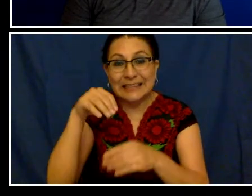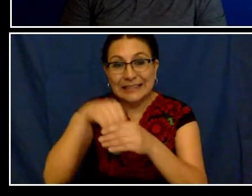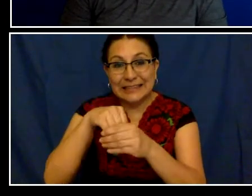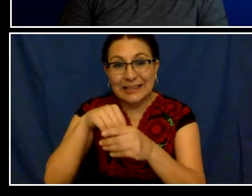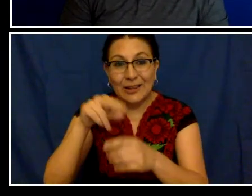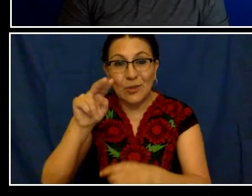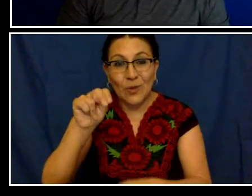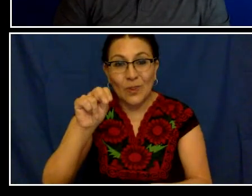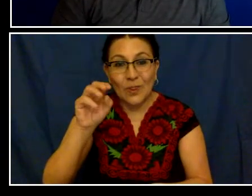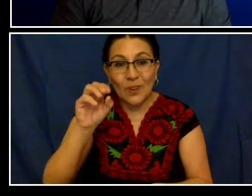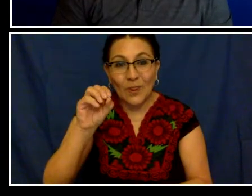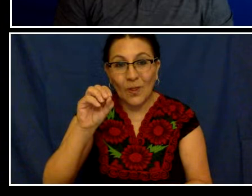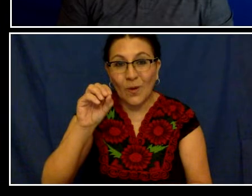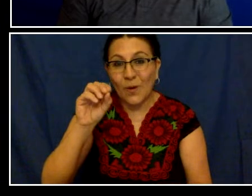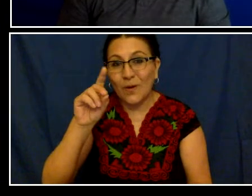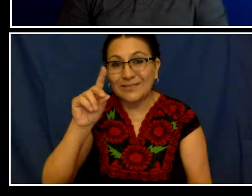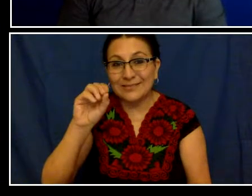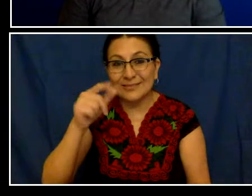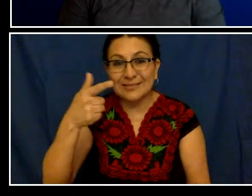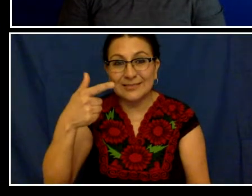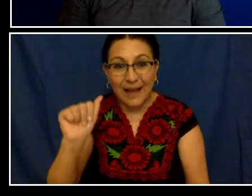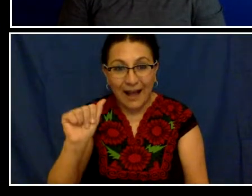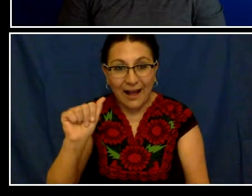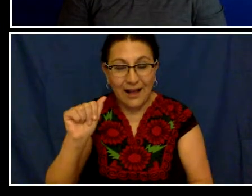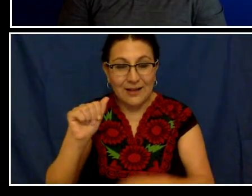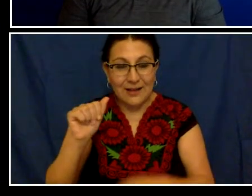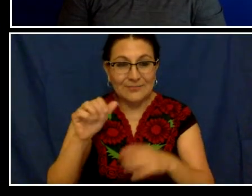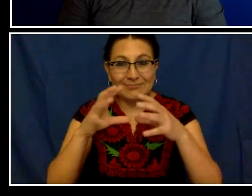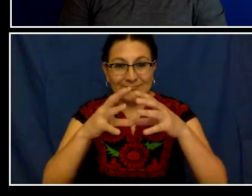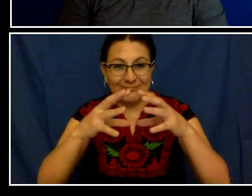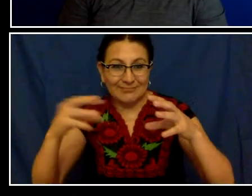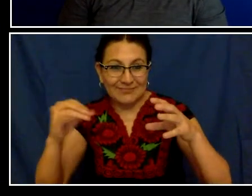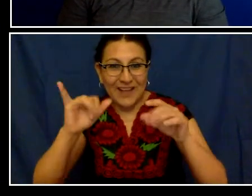and then you have the chile and